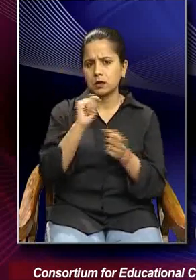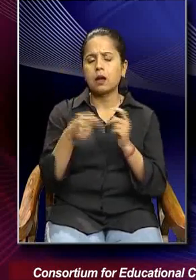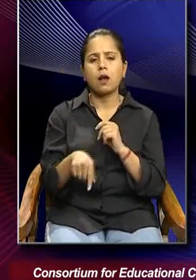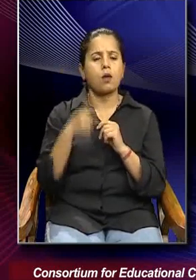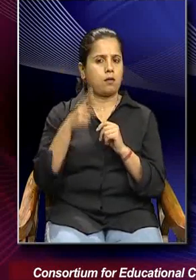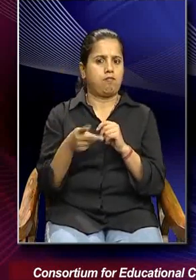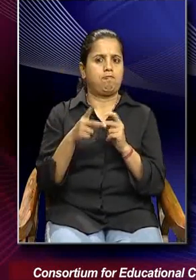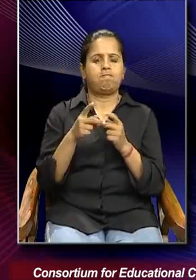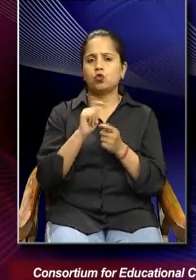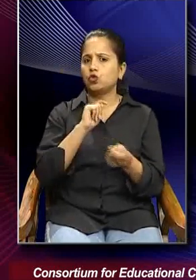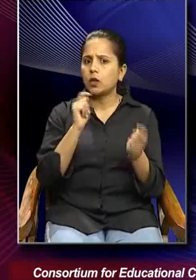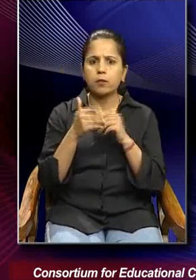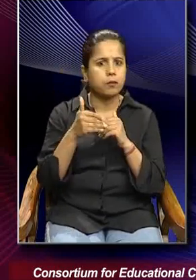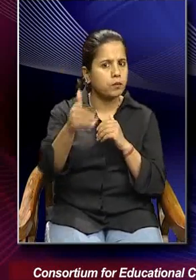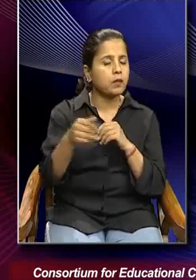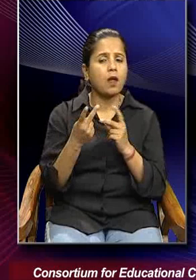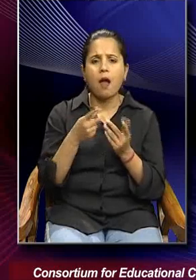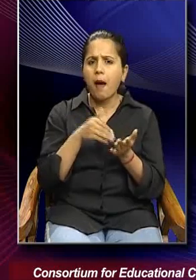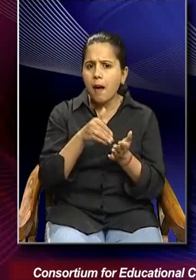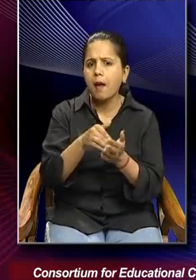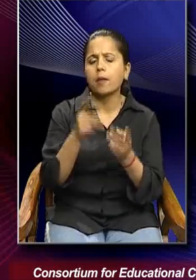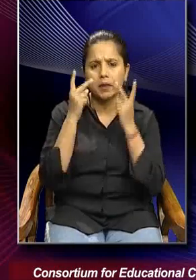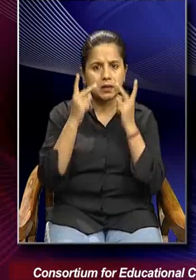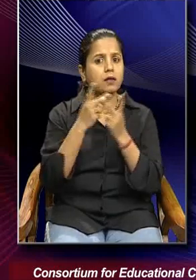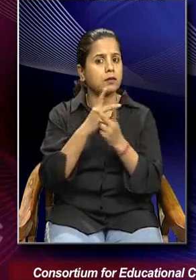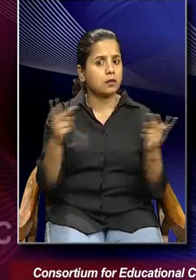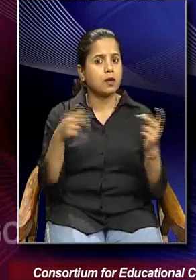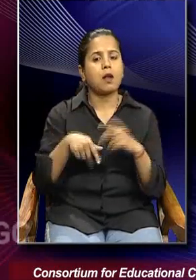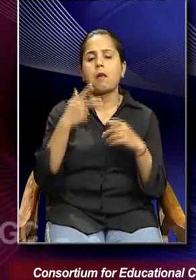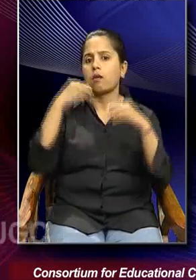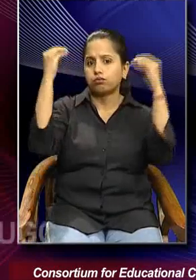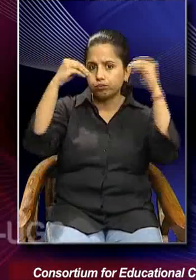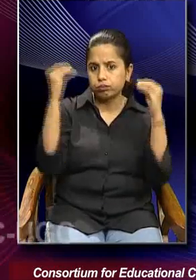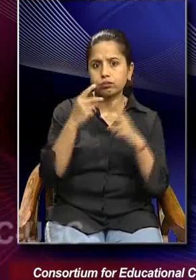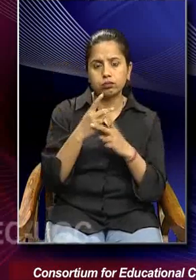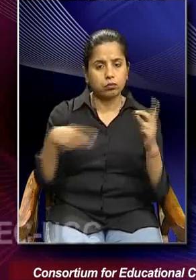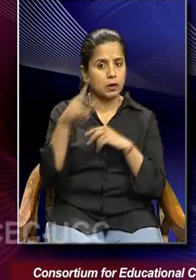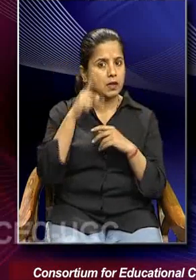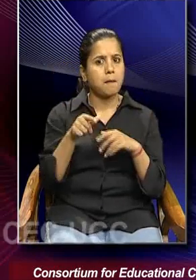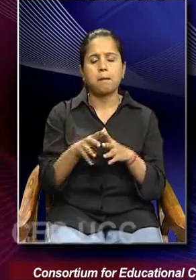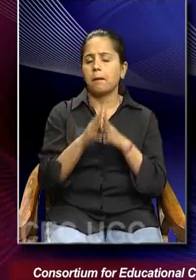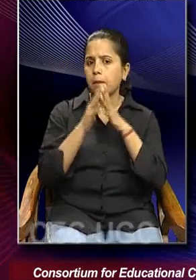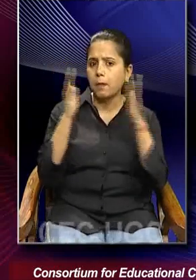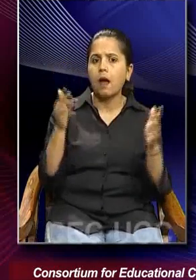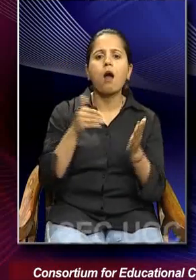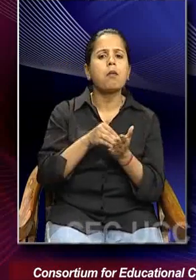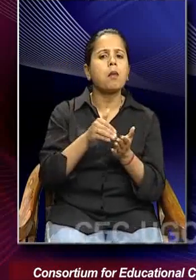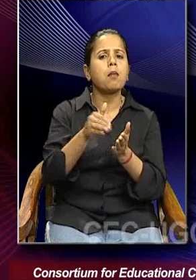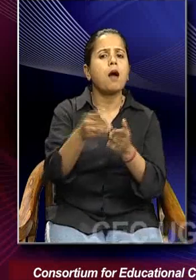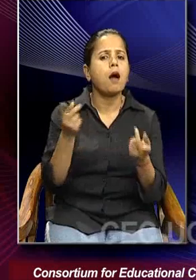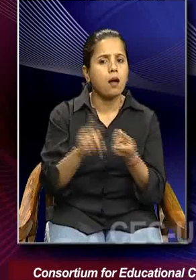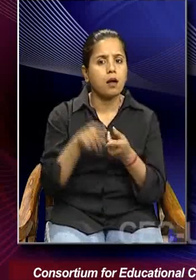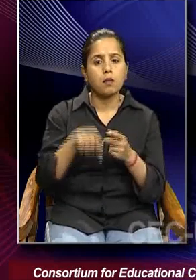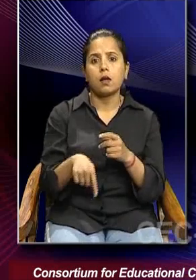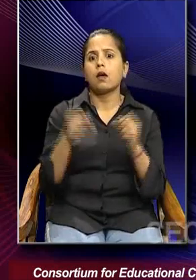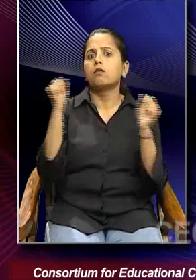erratic. The frequencies of rainfall has become very irregular. The monsoon